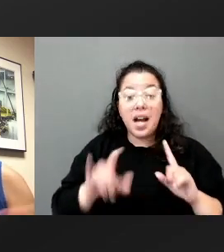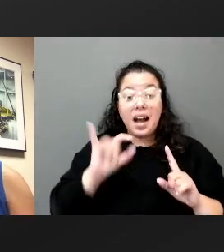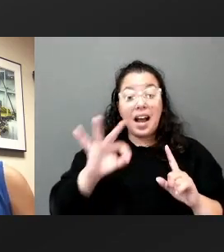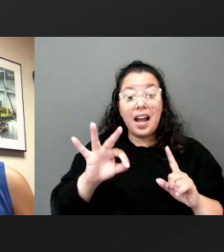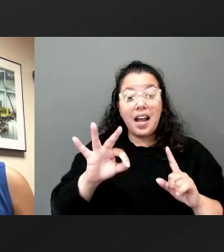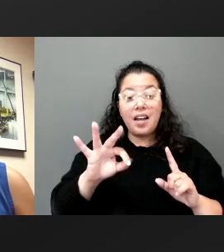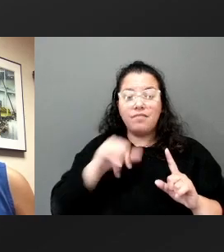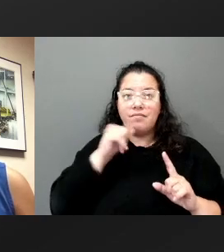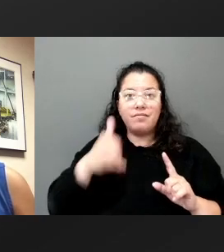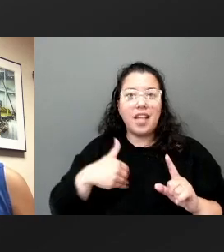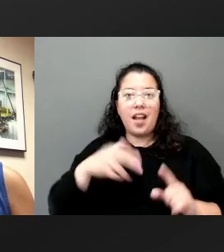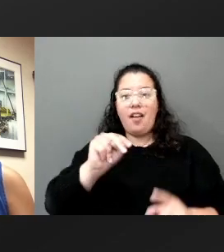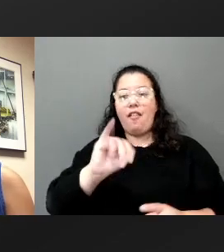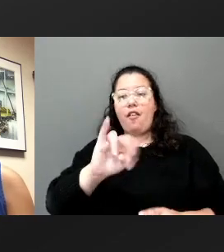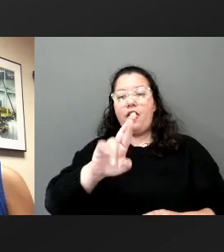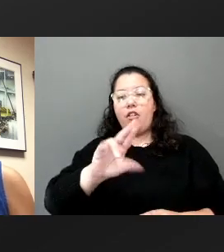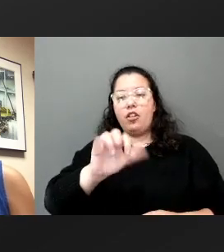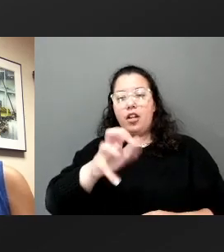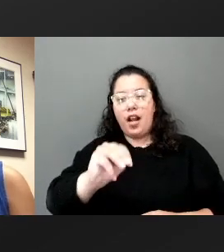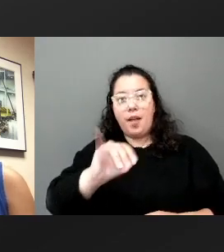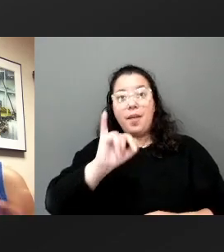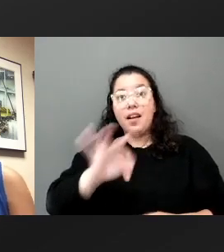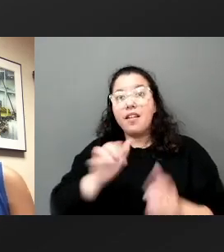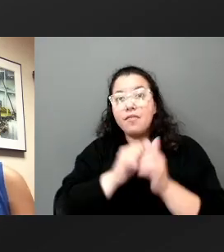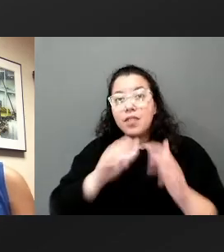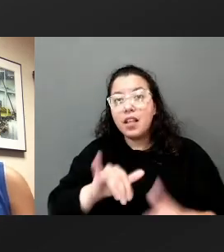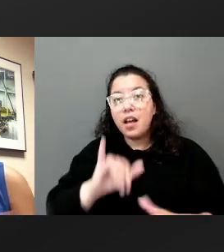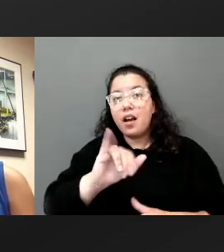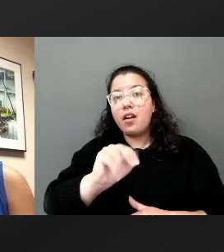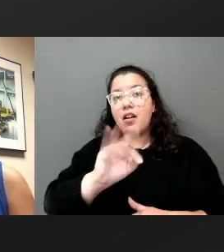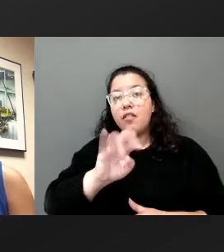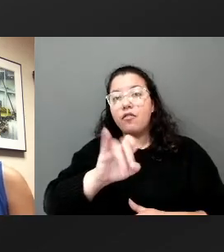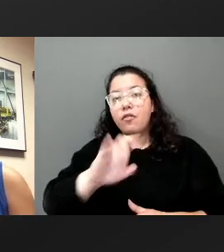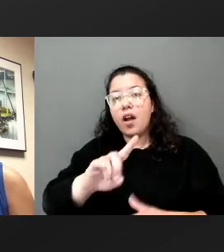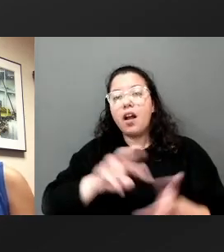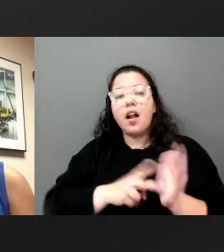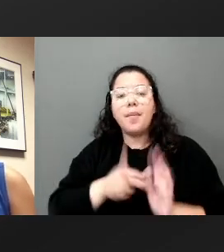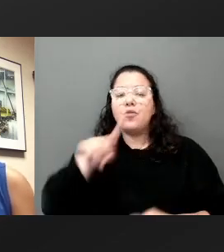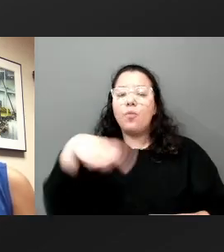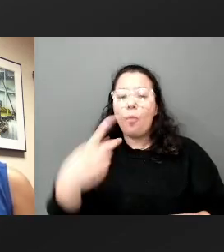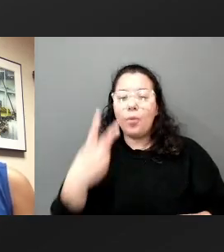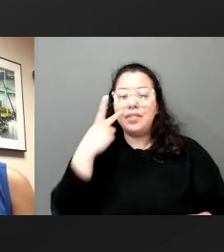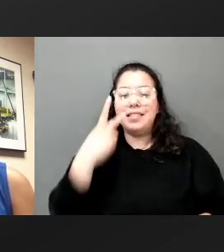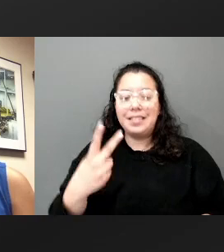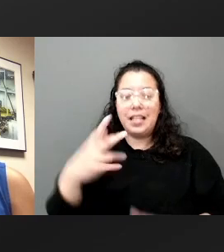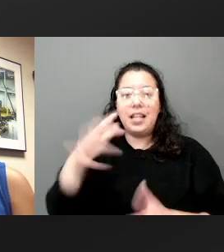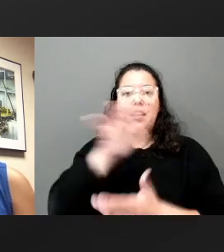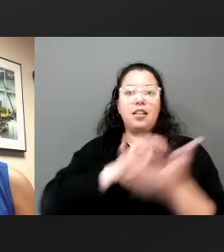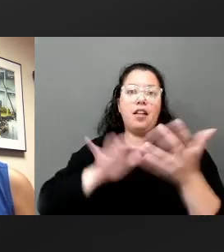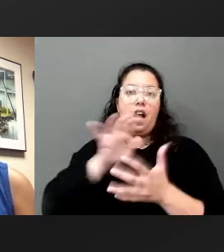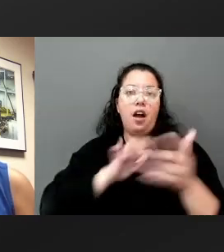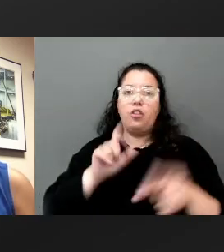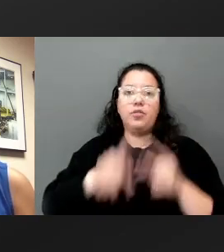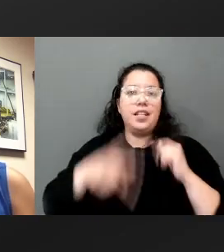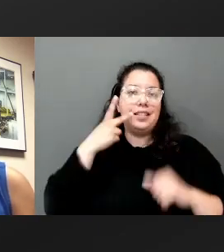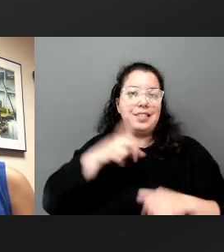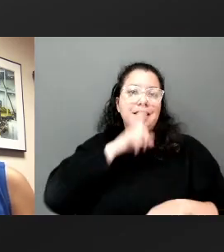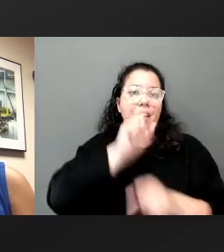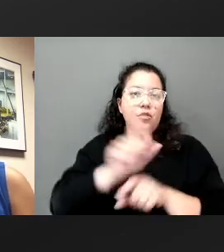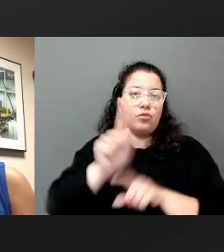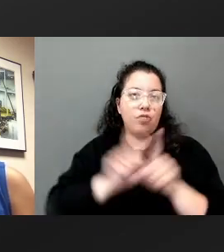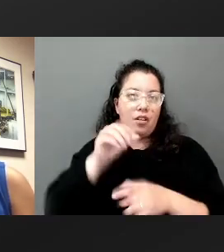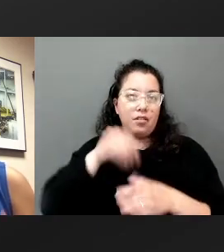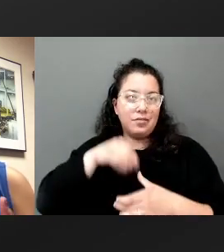just see the dust clouds in the visible light. So you have to have the infrared to see through the clouds.